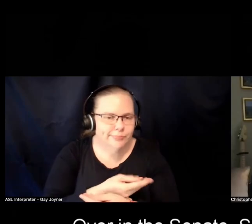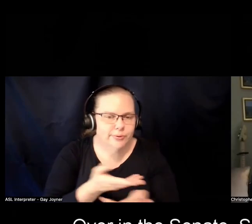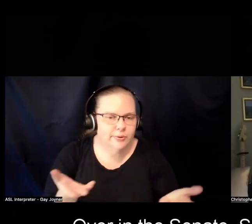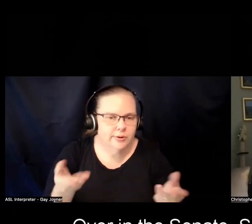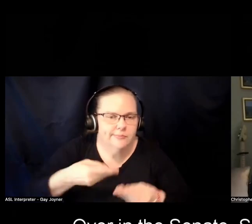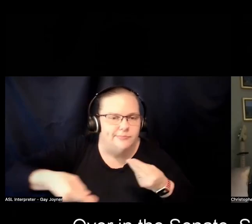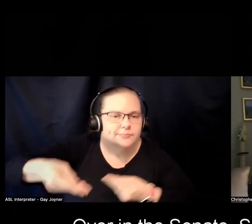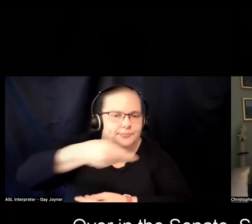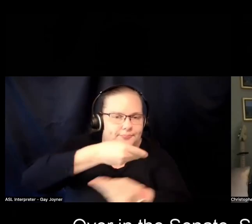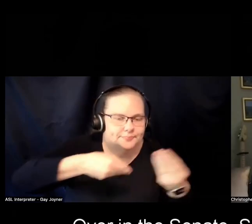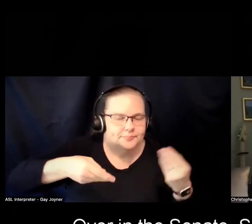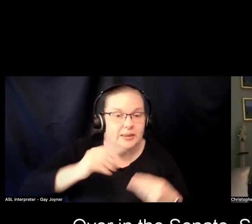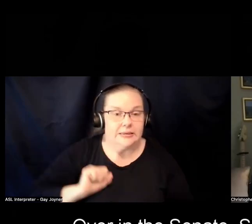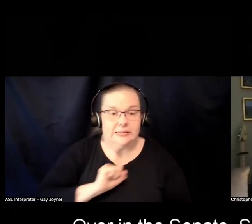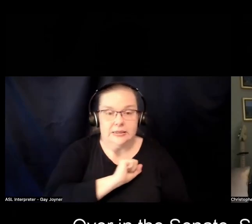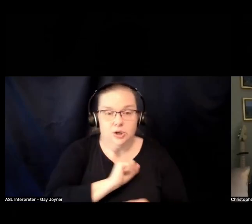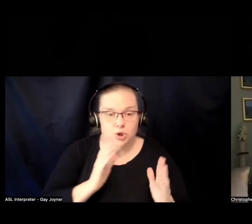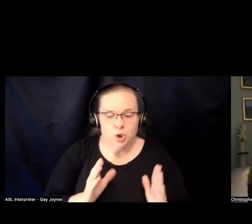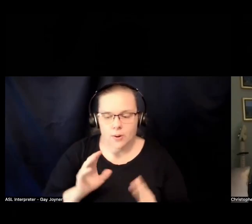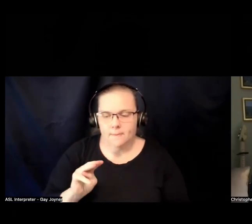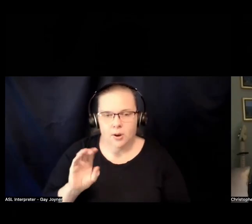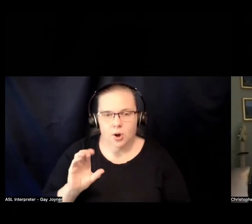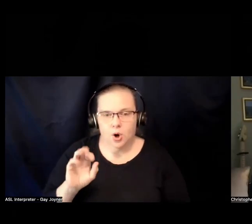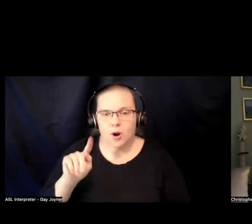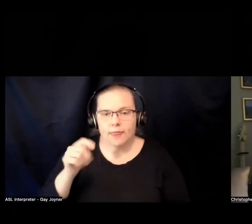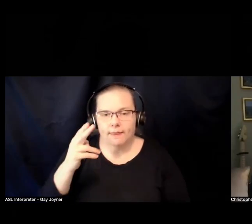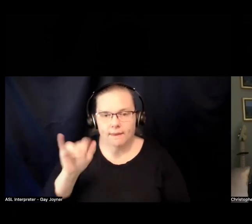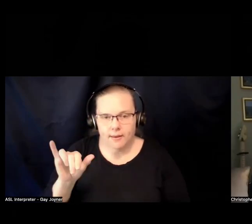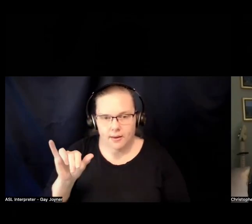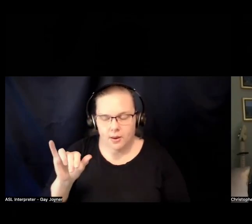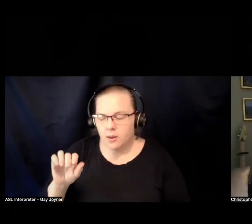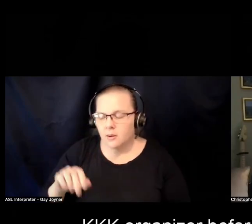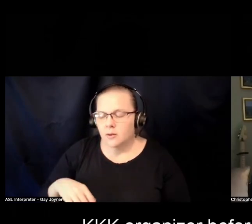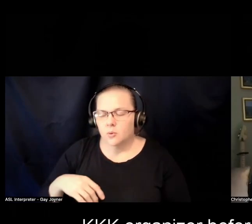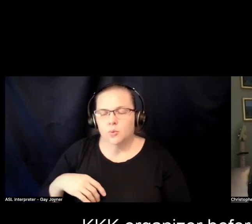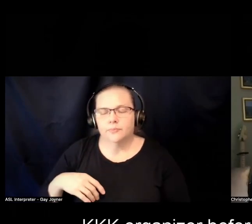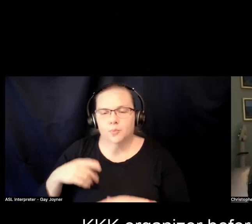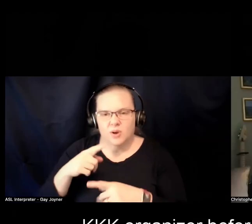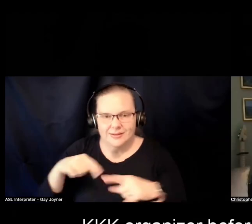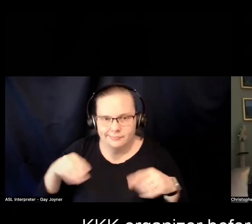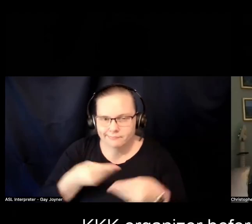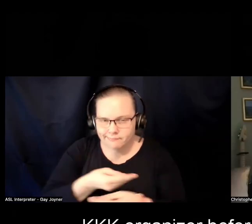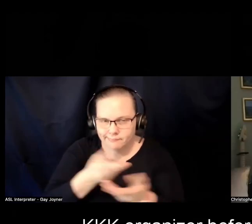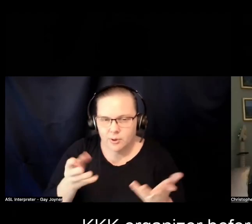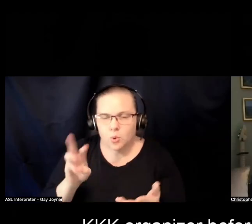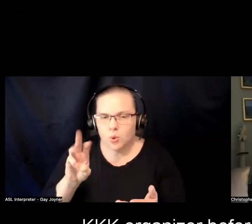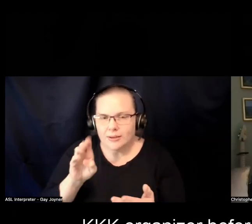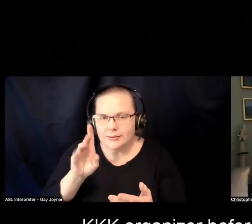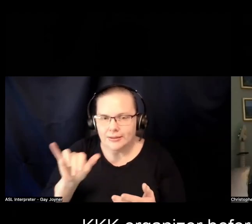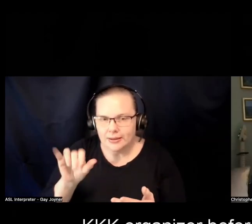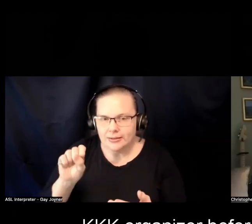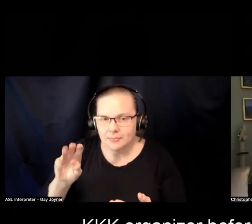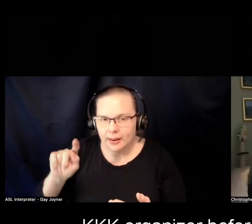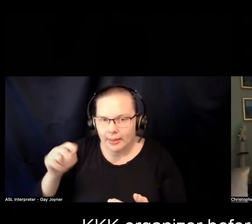Senate, Senator McCarthy provided an audience to Reverend Wesley Smith, who had been a KKK organizer before